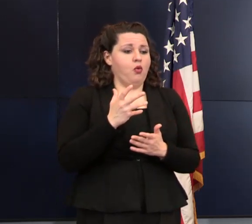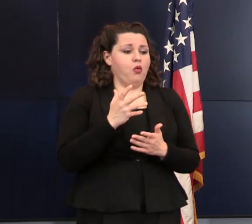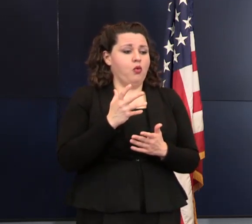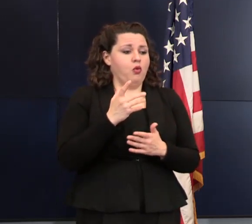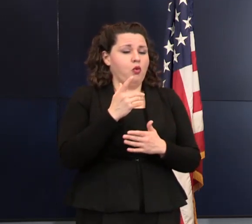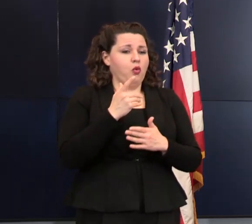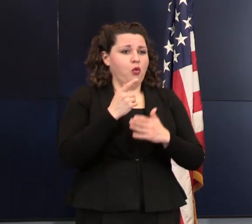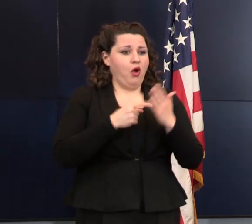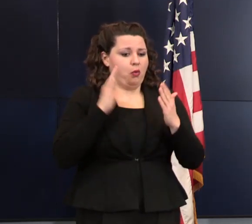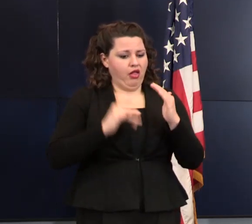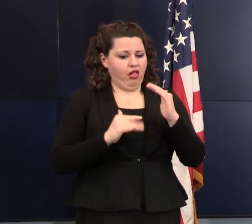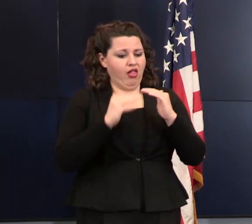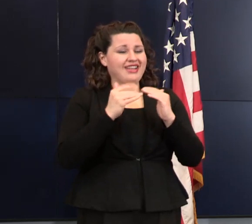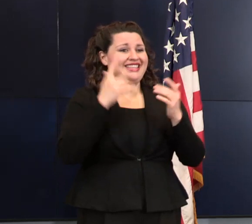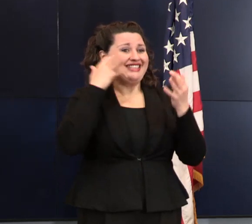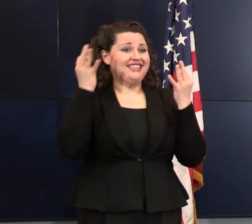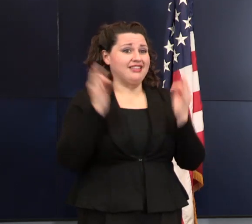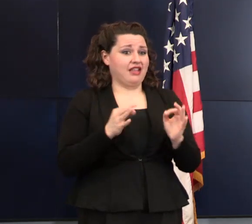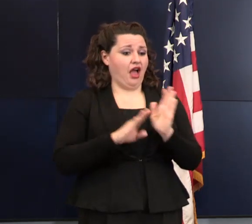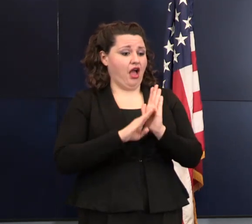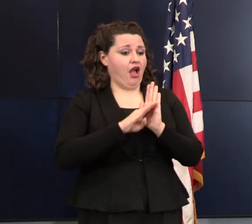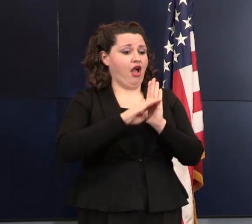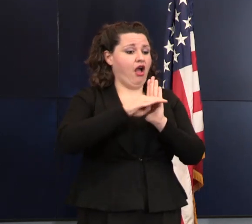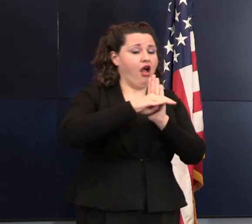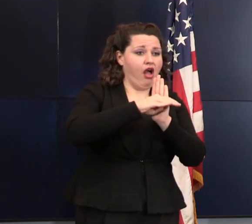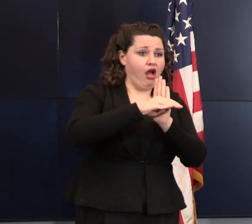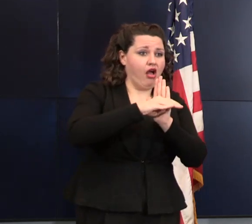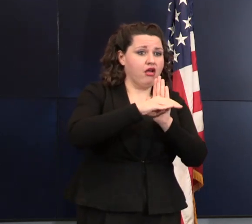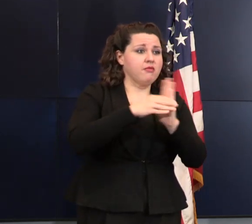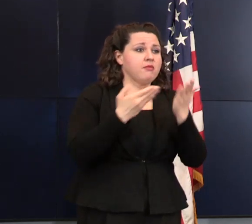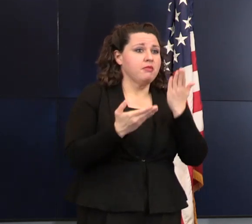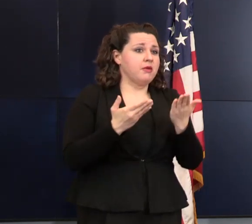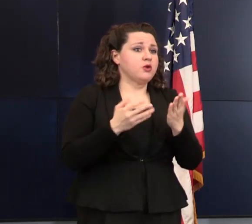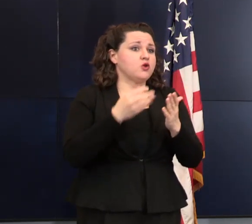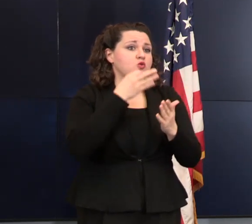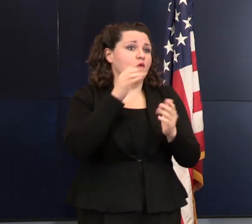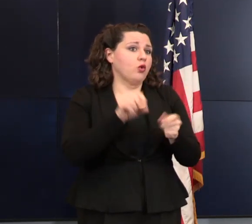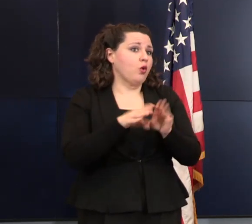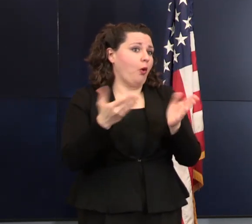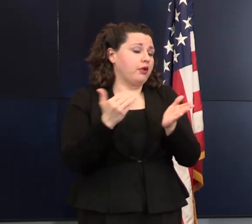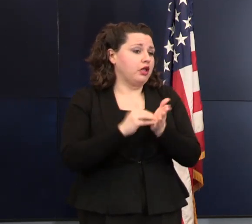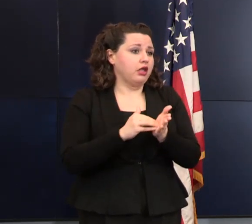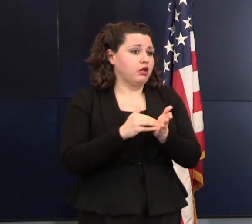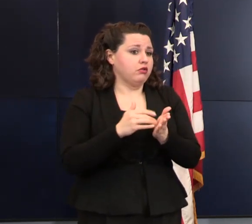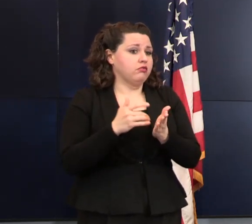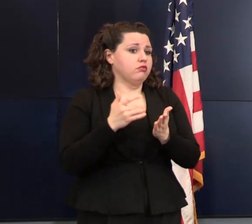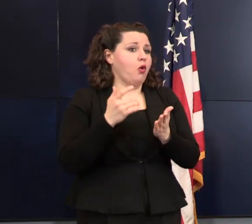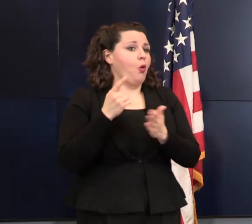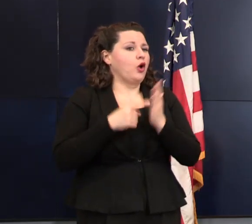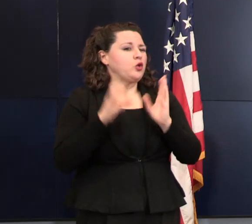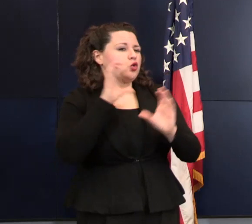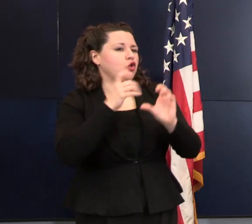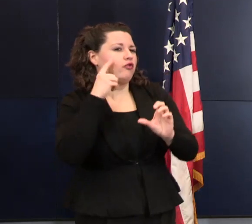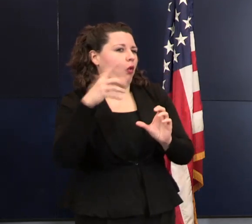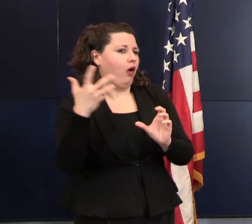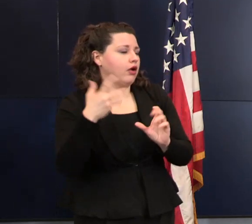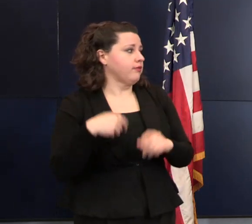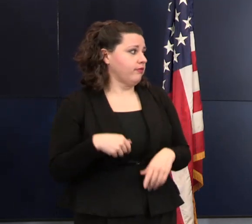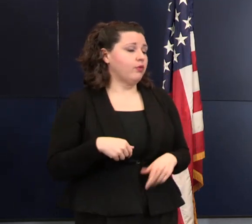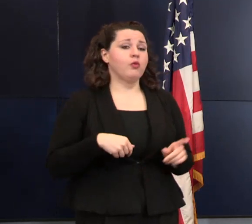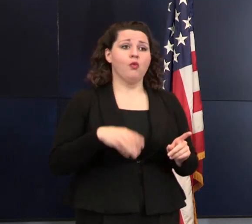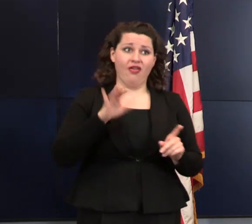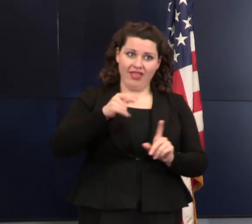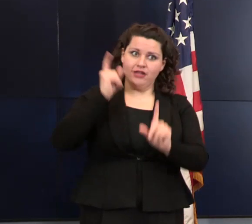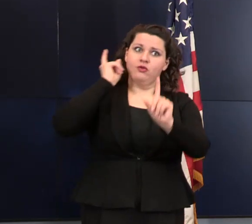turned the corner and that it could be possible soon to start reopening things. Well, we're always aiming for